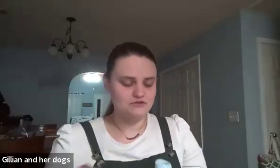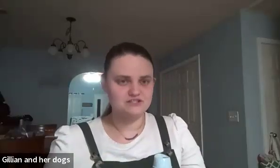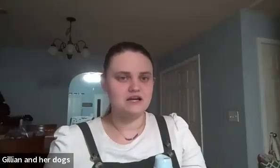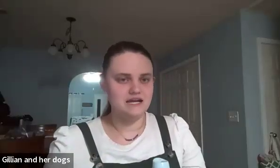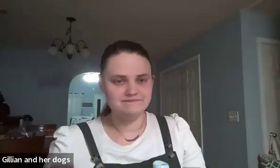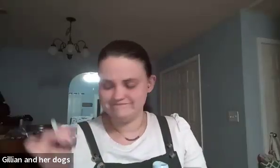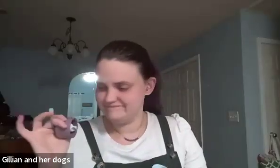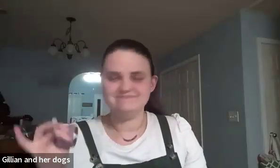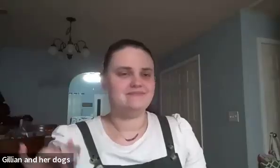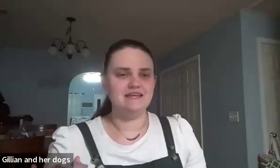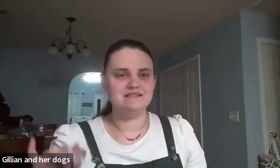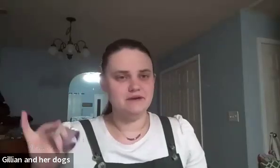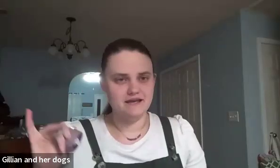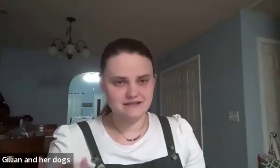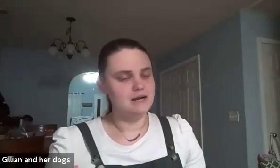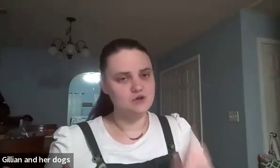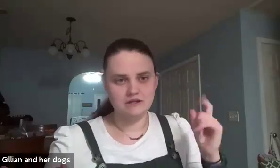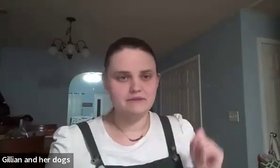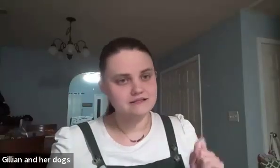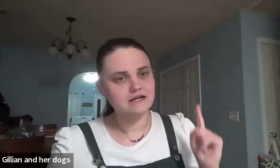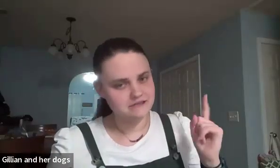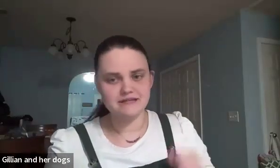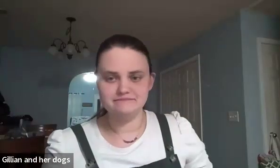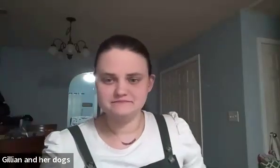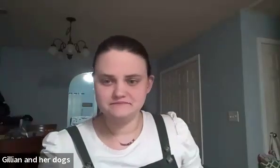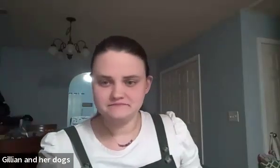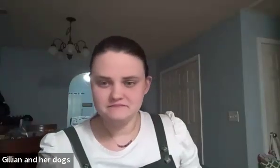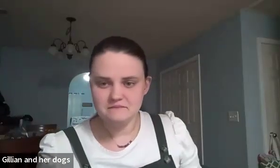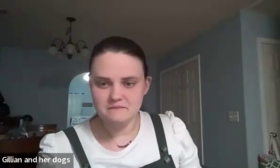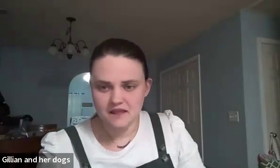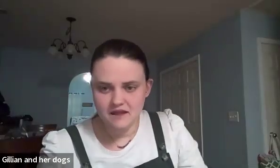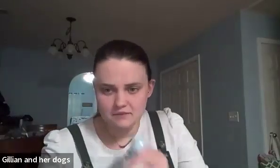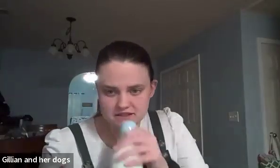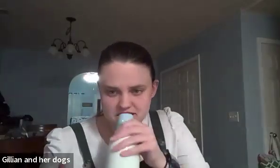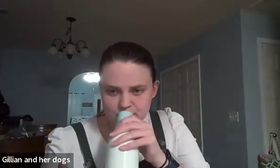through sixth grade. It's the best. And I'm totally biased and I'll say it. Let's see.